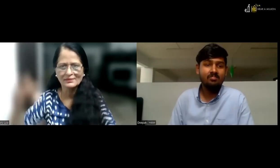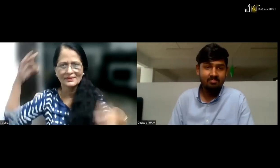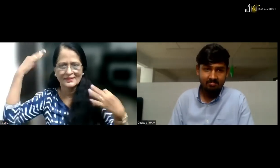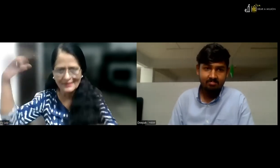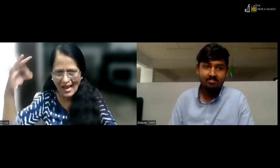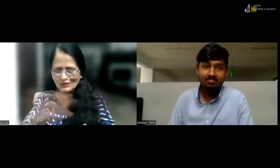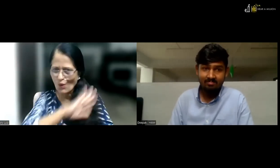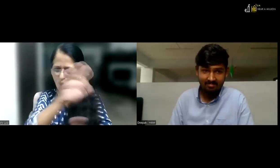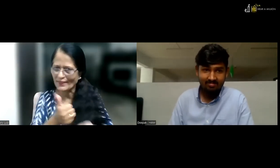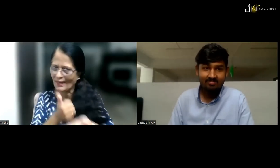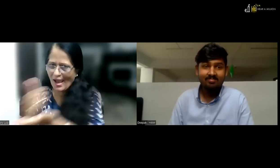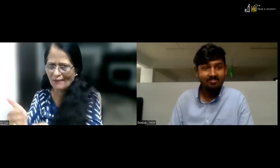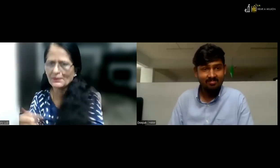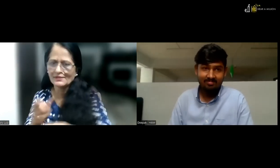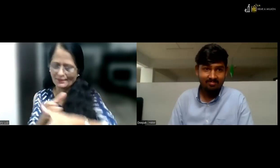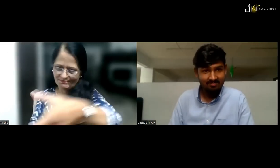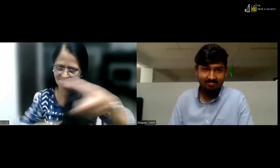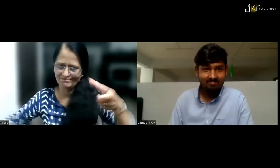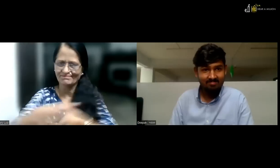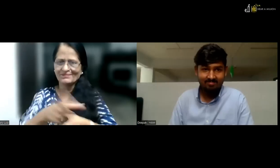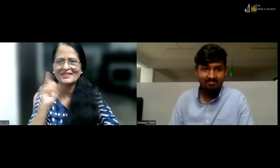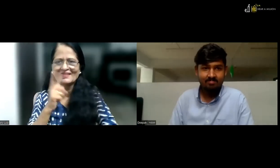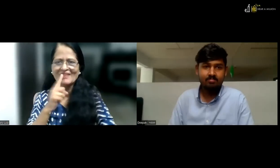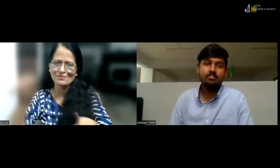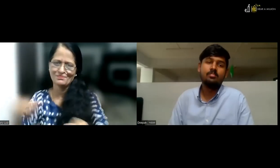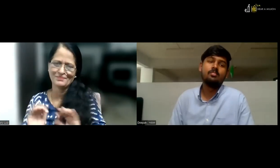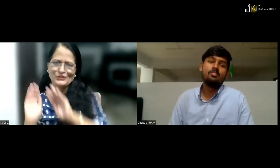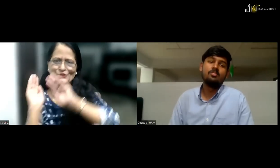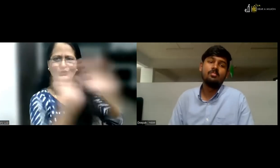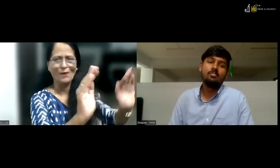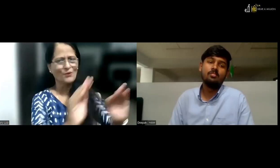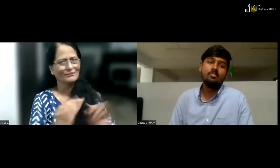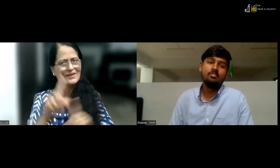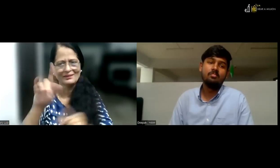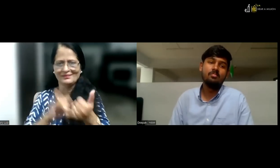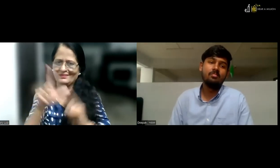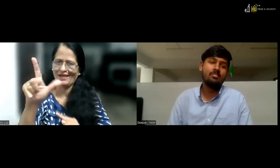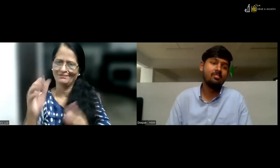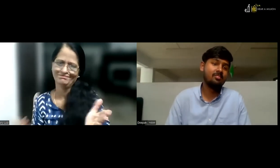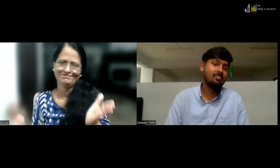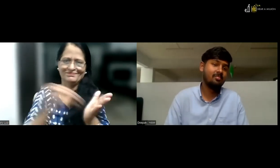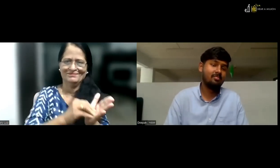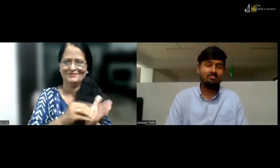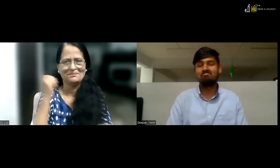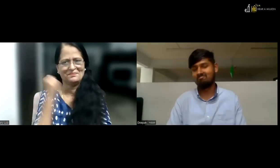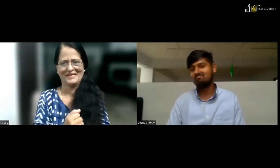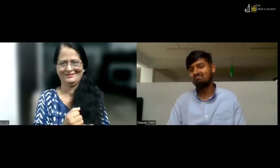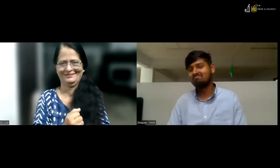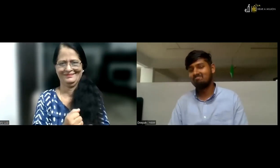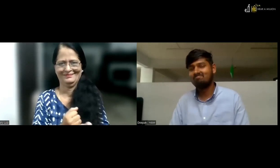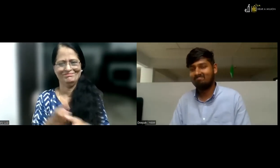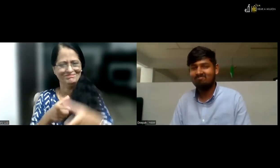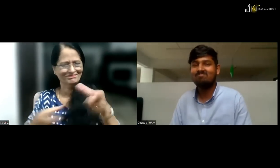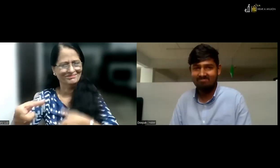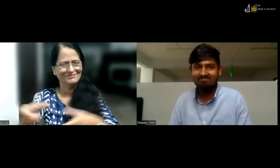schools or the sports gathering or the other competition is the same, like we wanted to support them, like